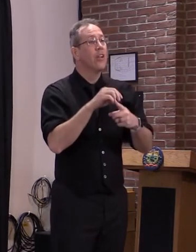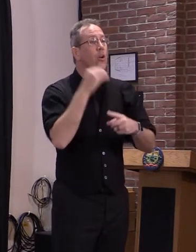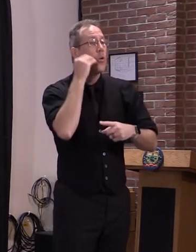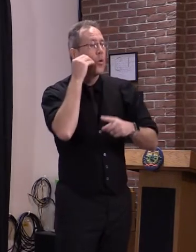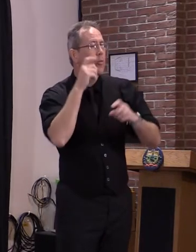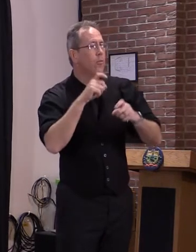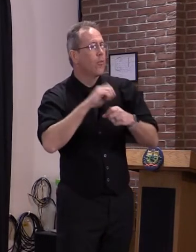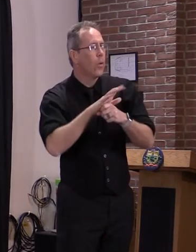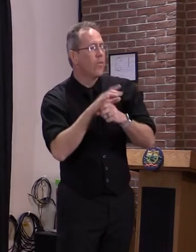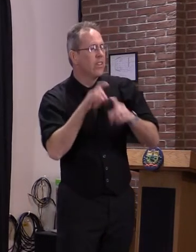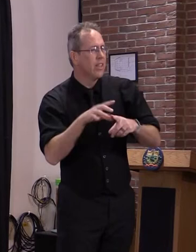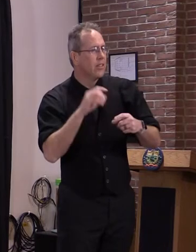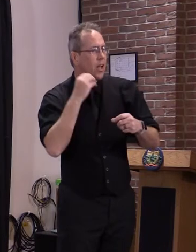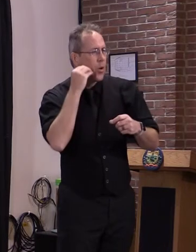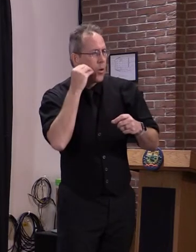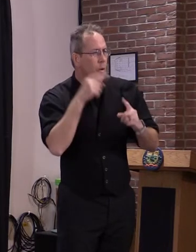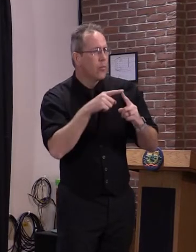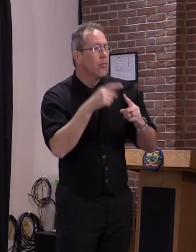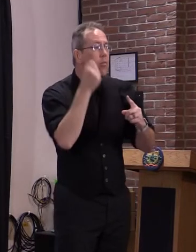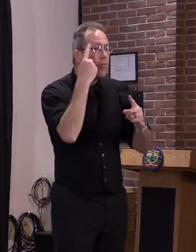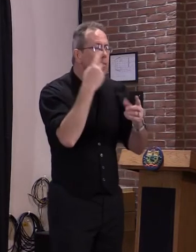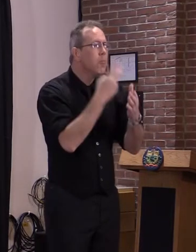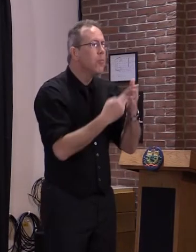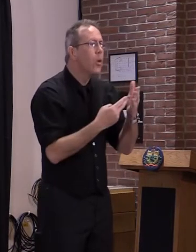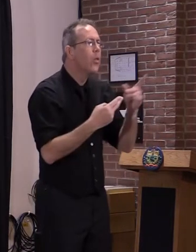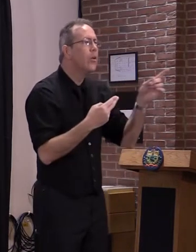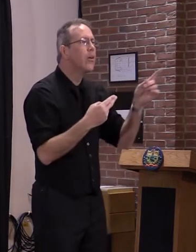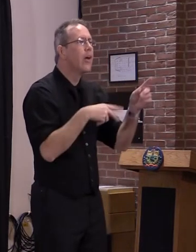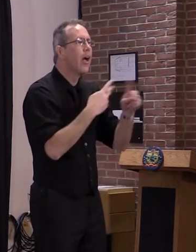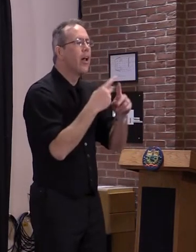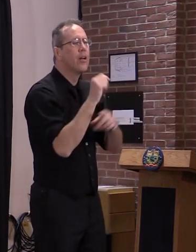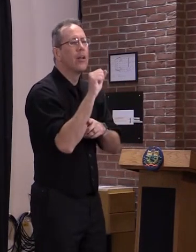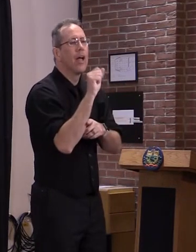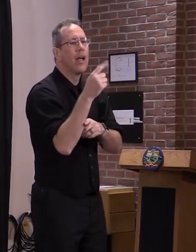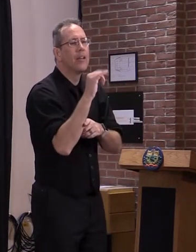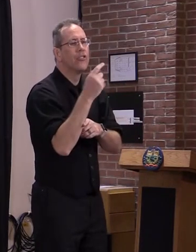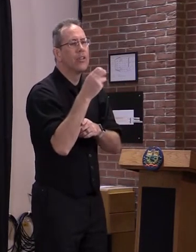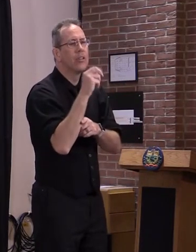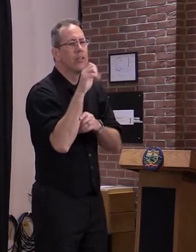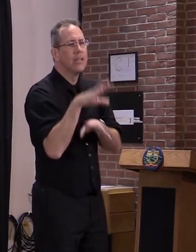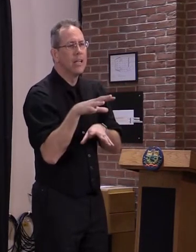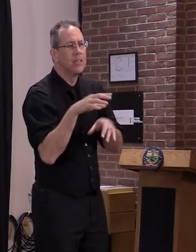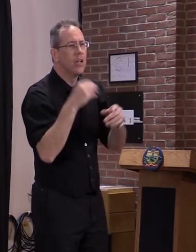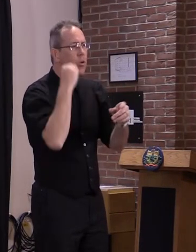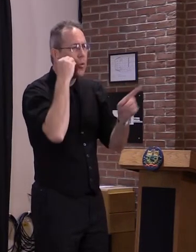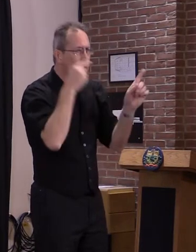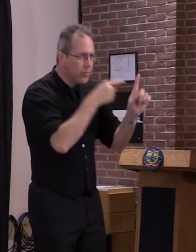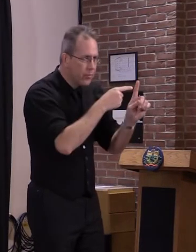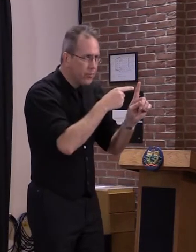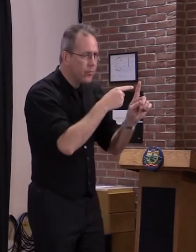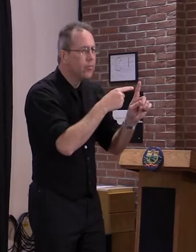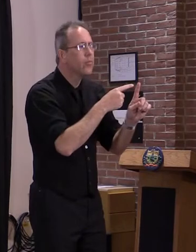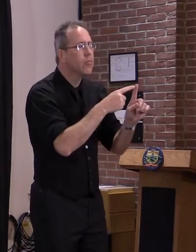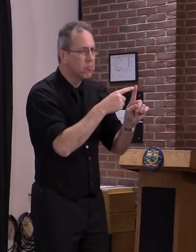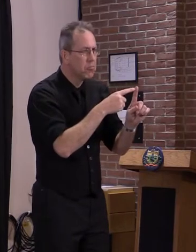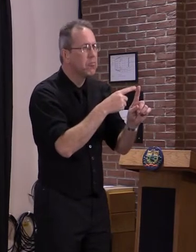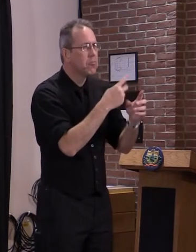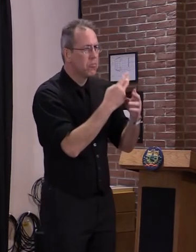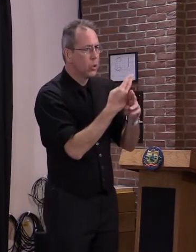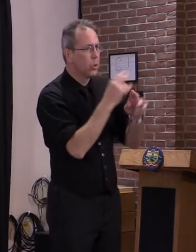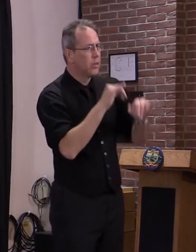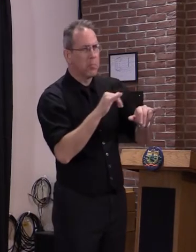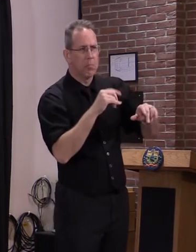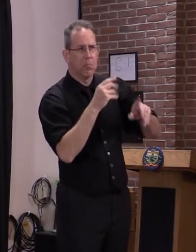Both programs rely on antigen testing, rapid tests. So Test at Home is still being maintained for the time being, as is what we call